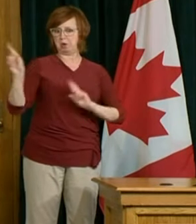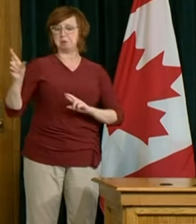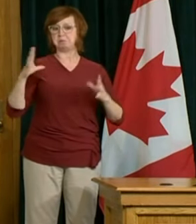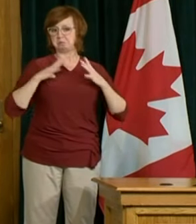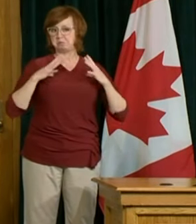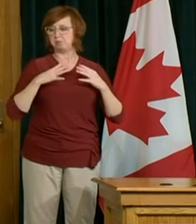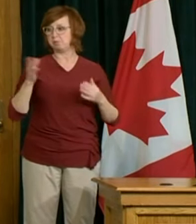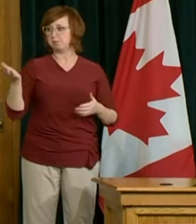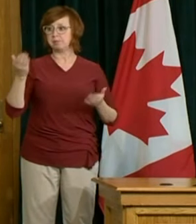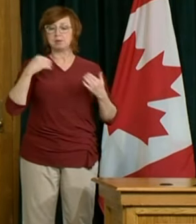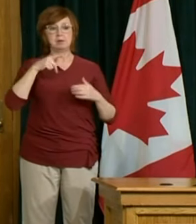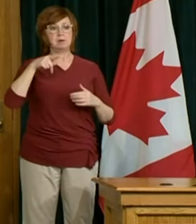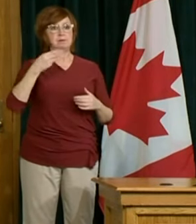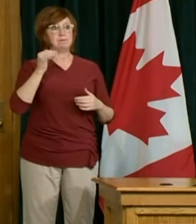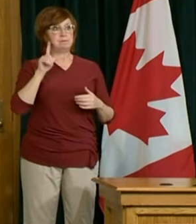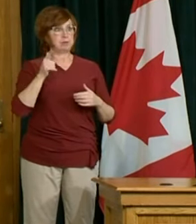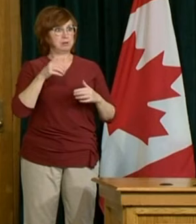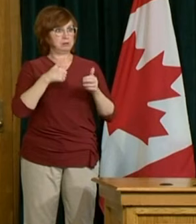Follow-up, Phil?